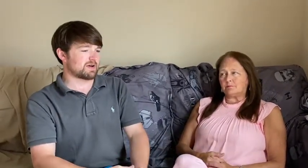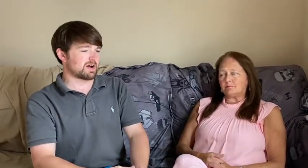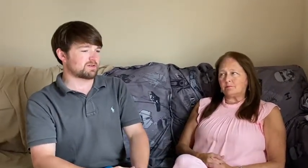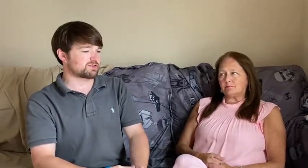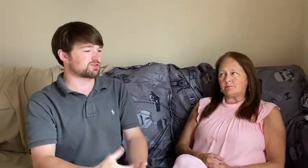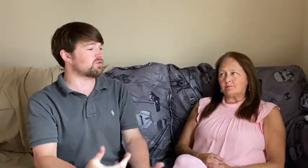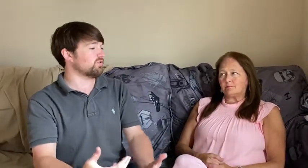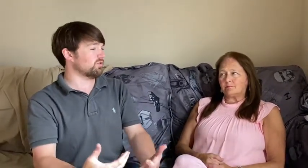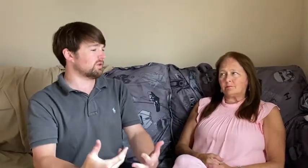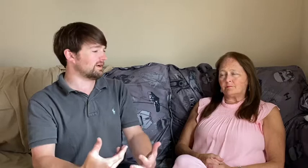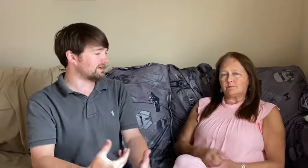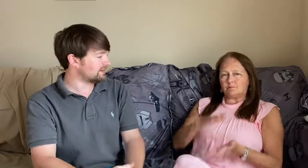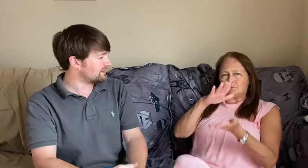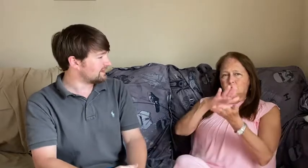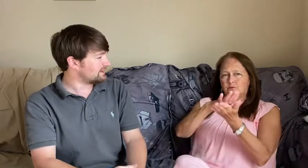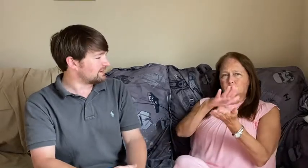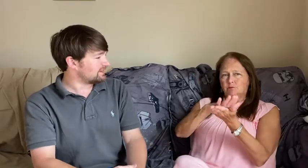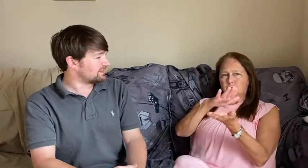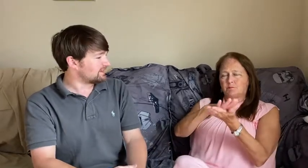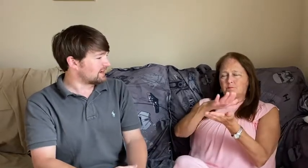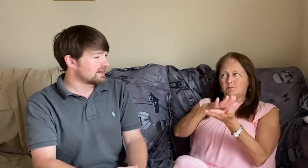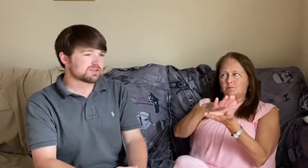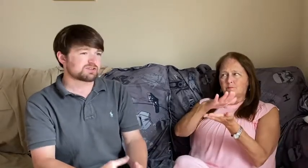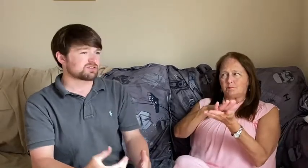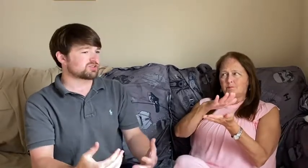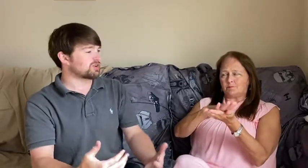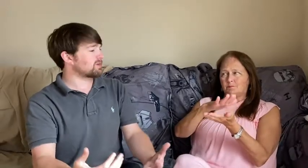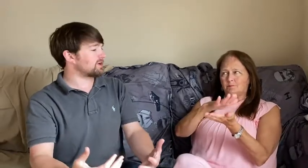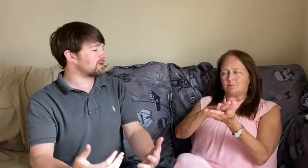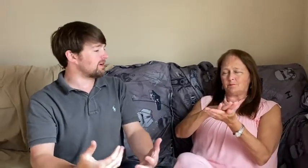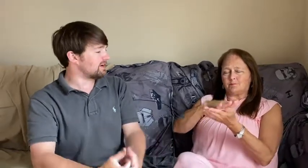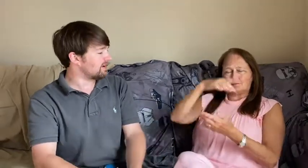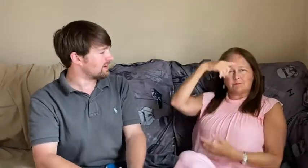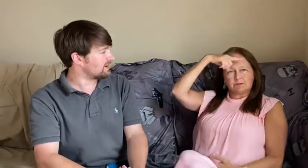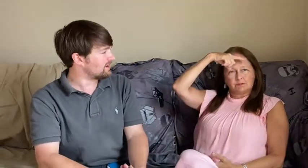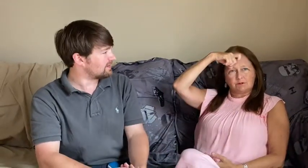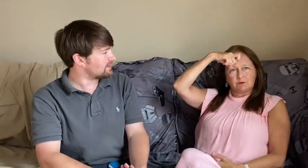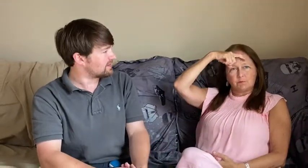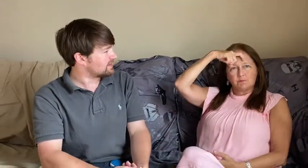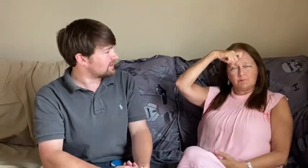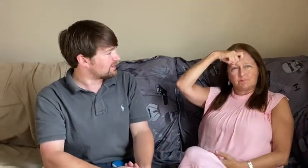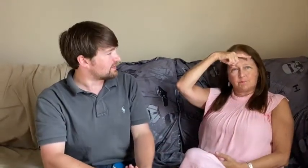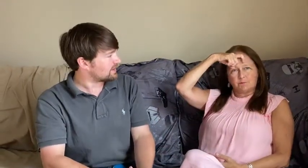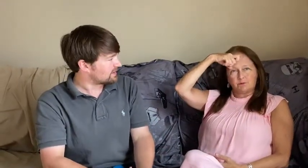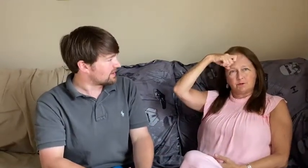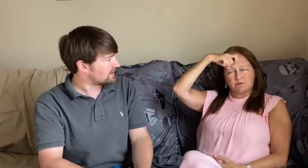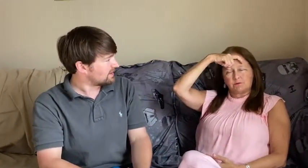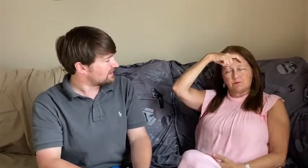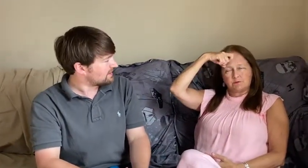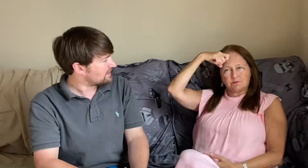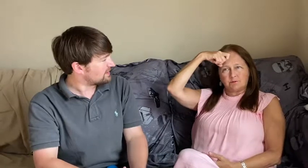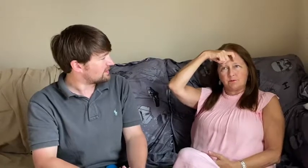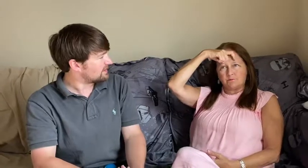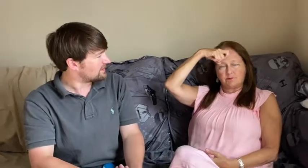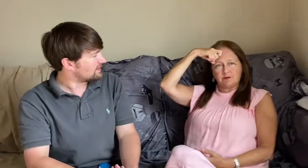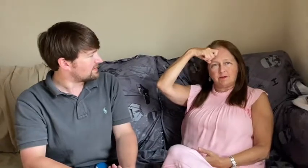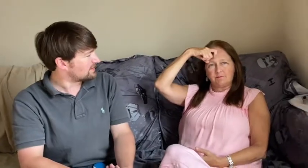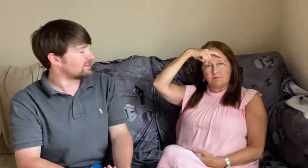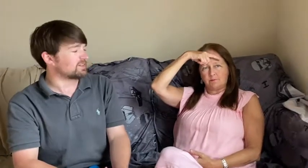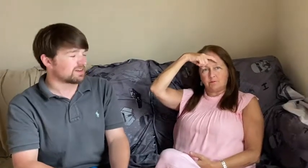about school? School. Okay. Summer. Summer. You put it on your forehead. Move it